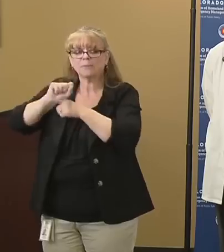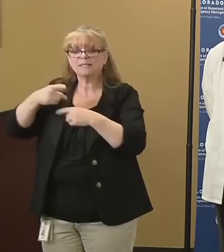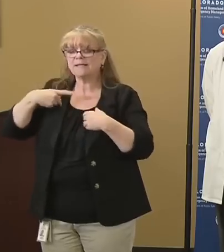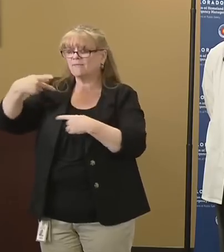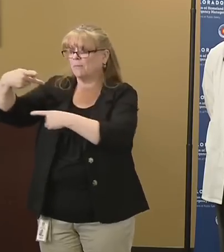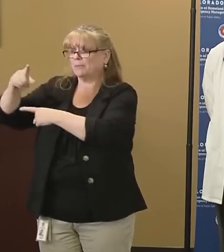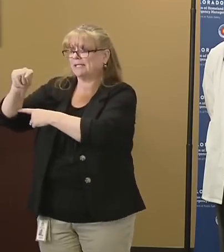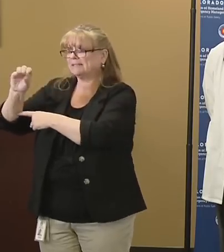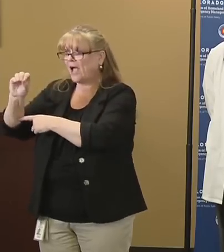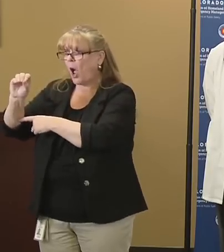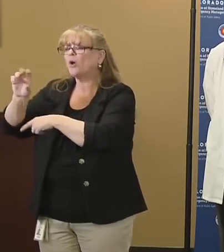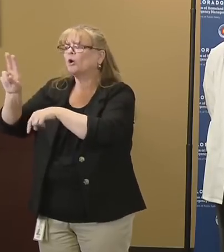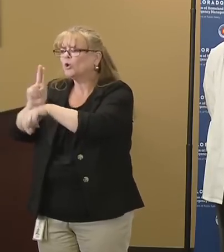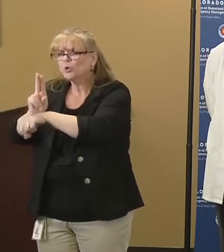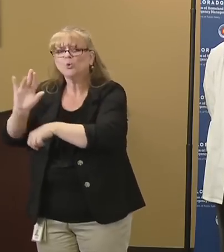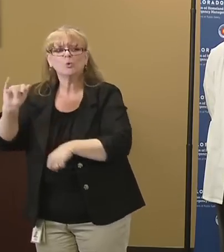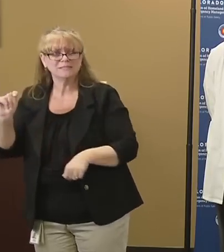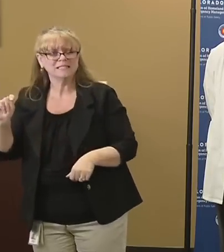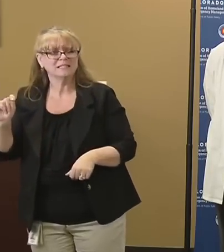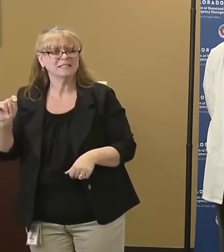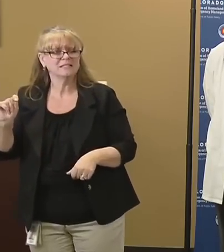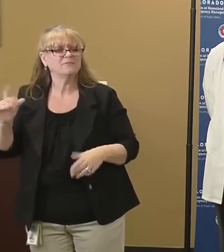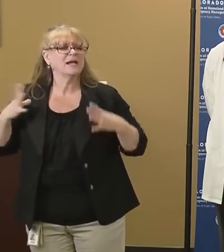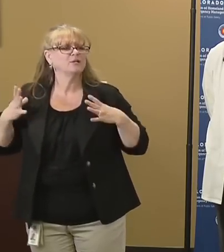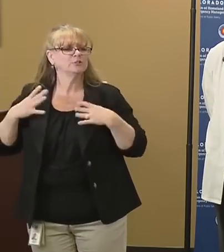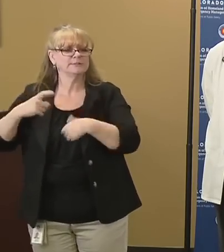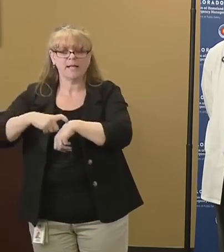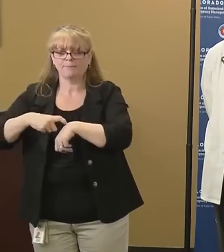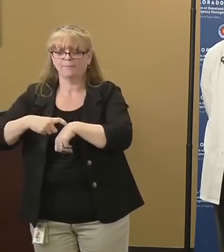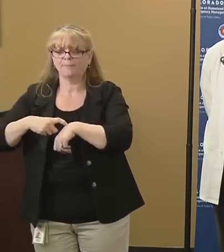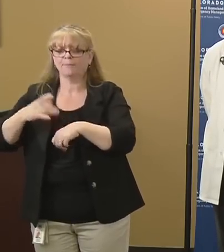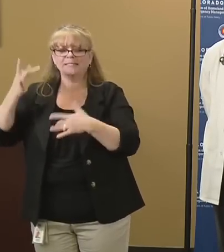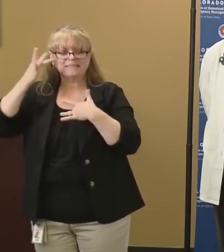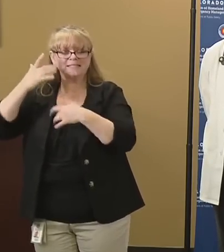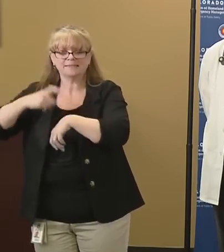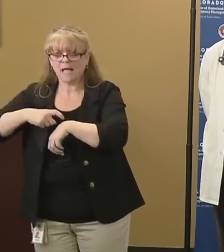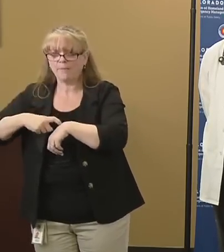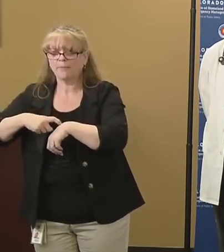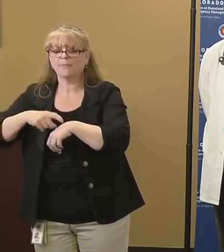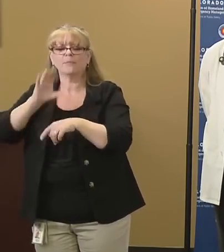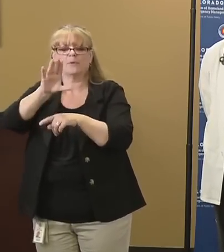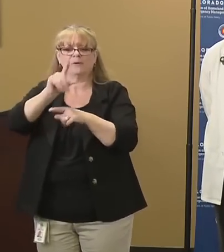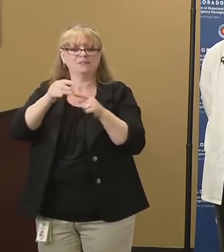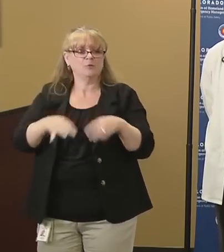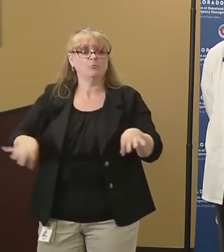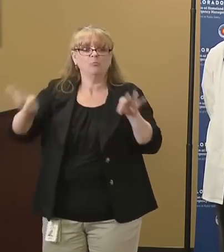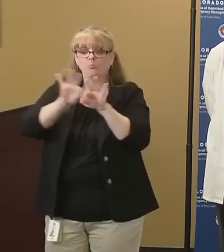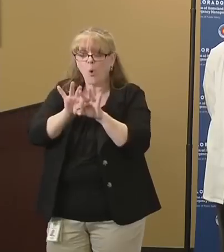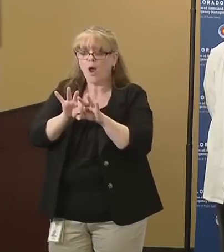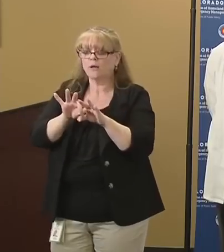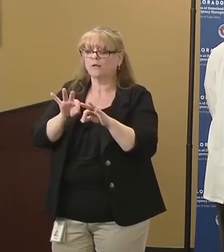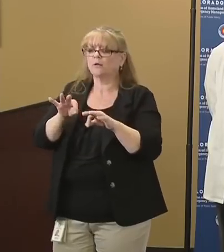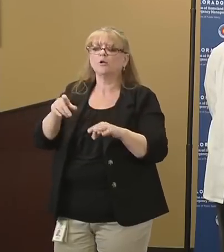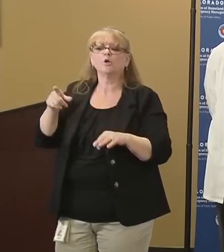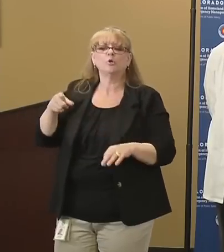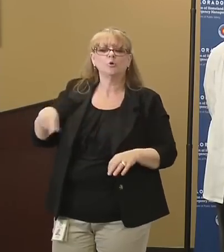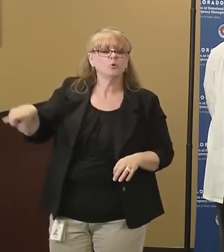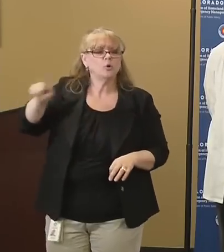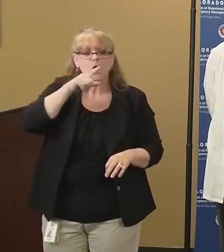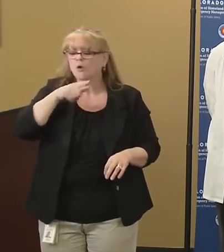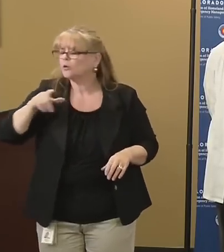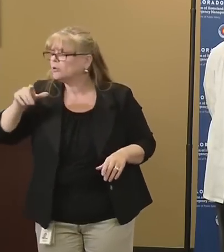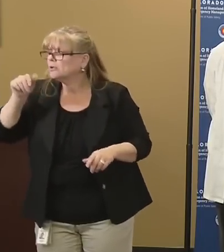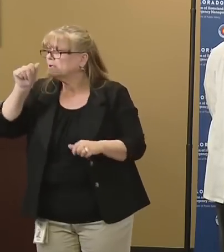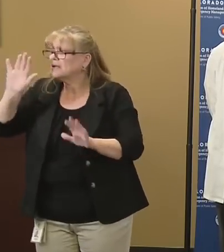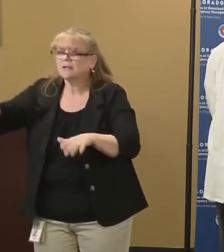to help combat this. If you work in one of those critical sectors, it's really important that you don't go to work sick and risk infecting